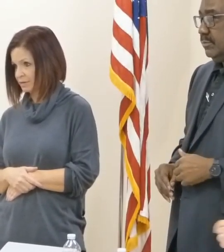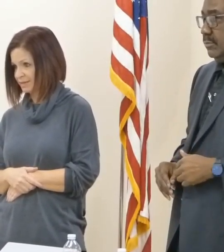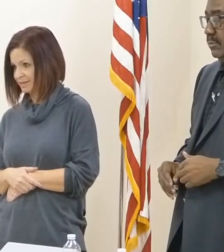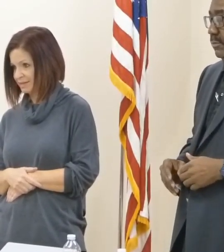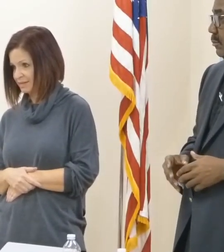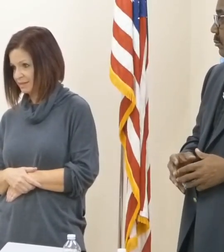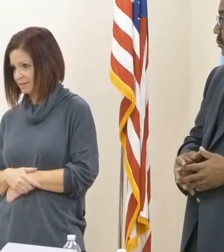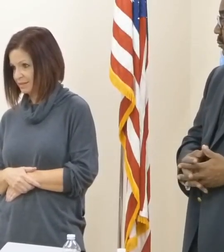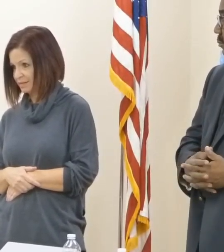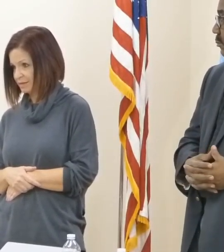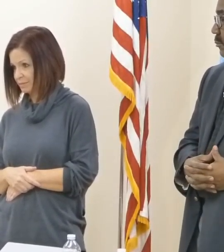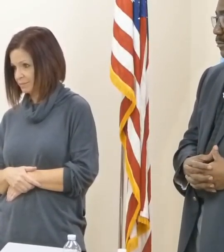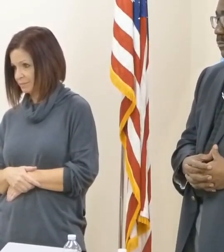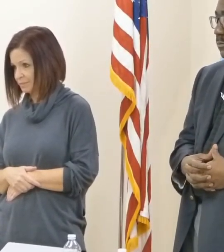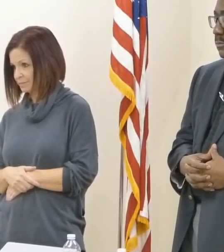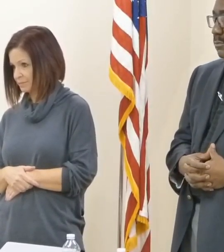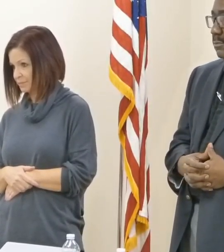Hi.